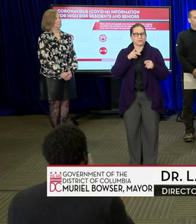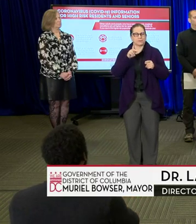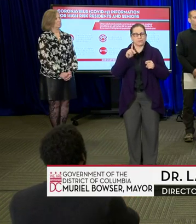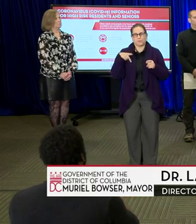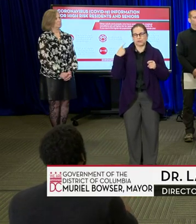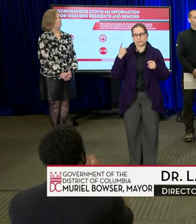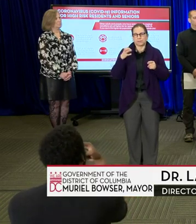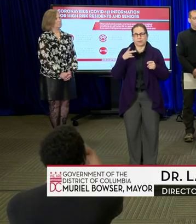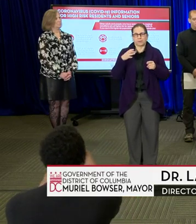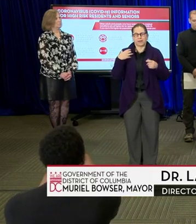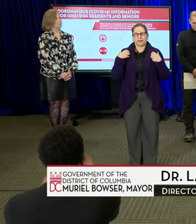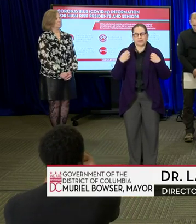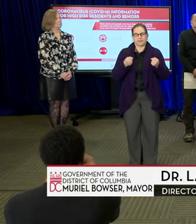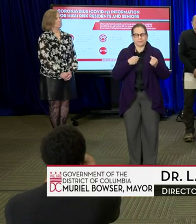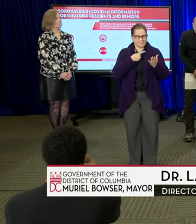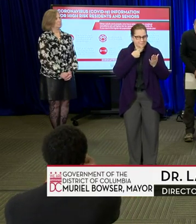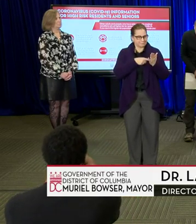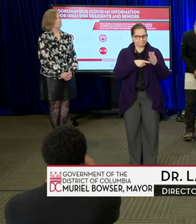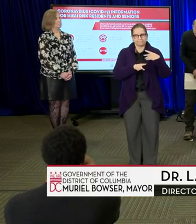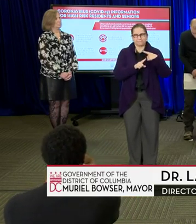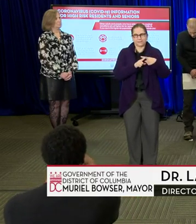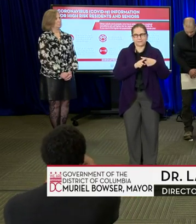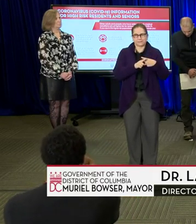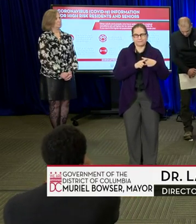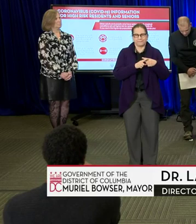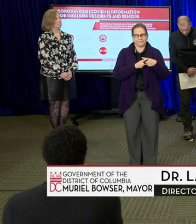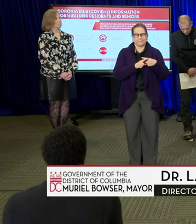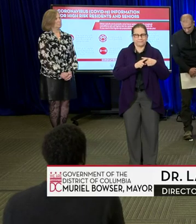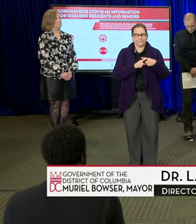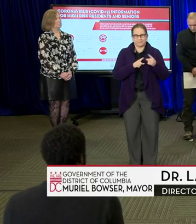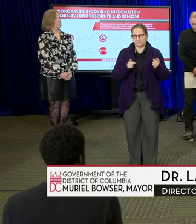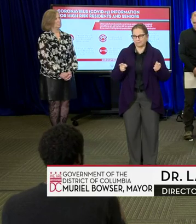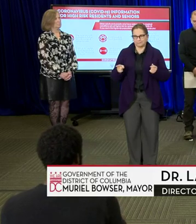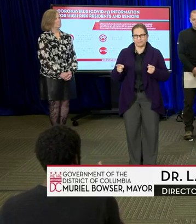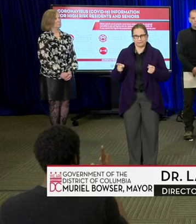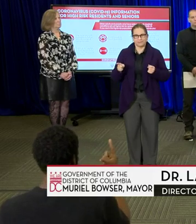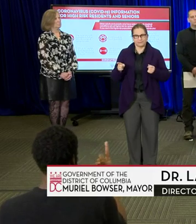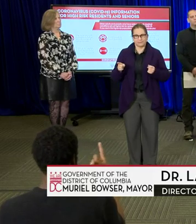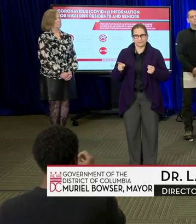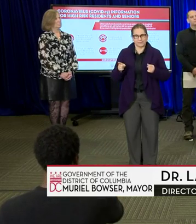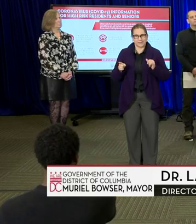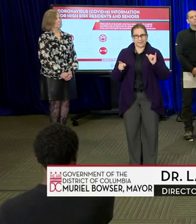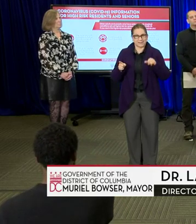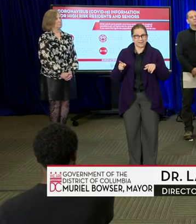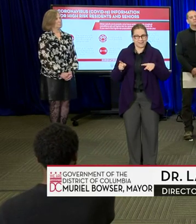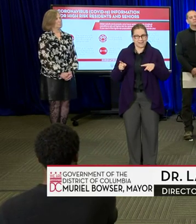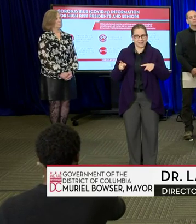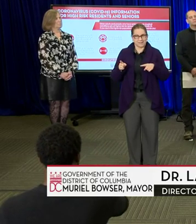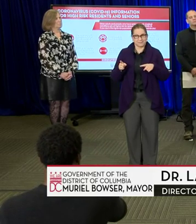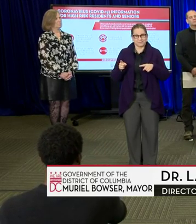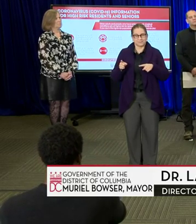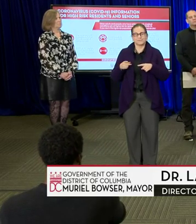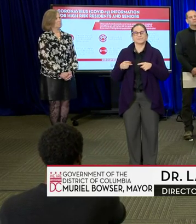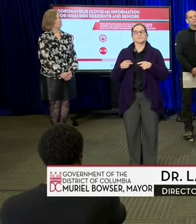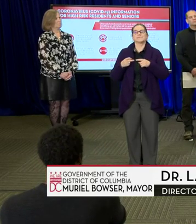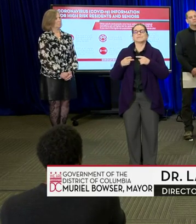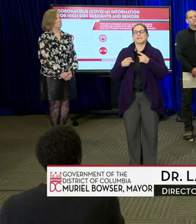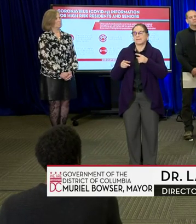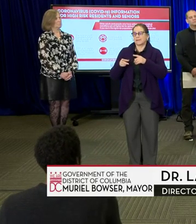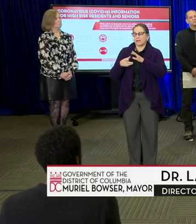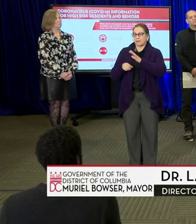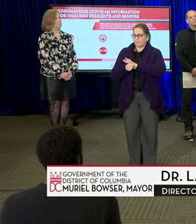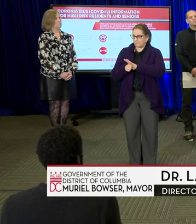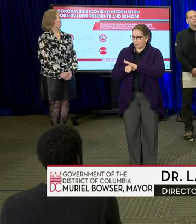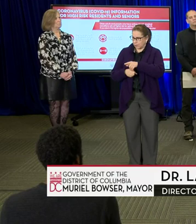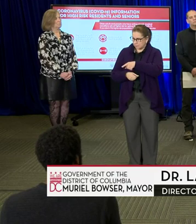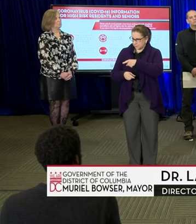case. As you all know, the district, since our first reported positive case of COVID-19 in the district, we've had